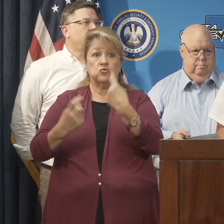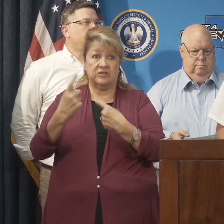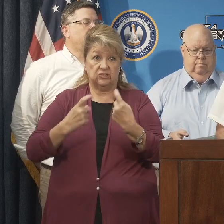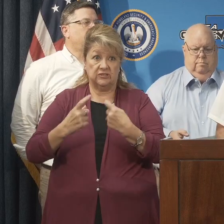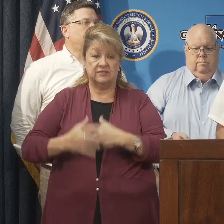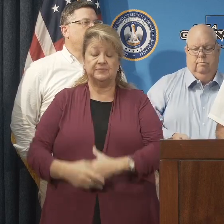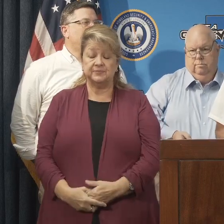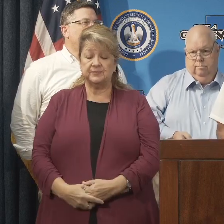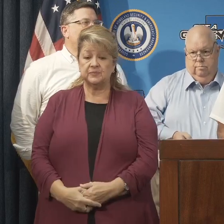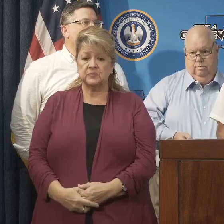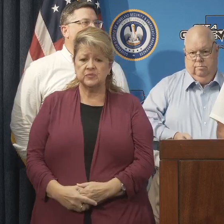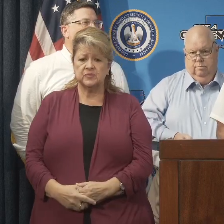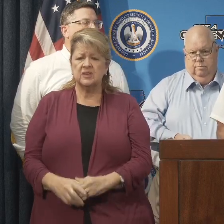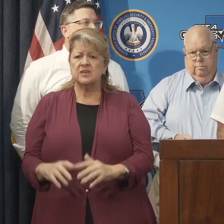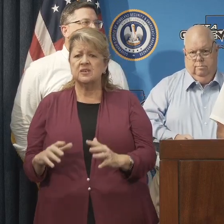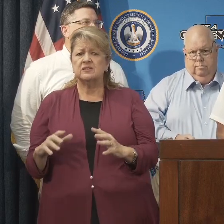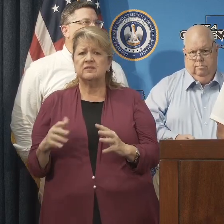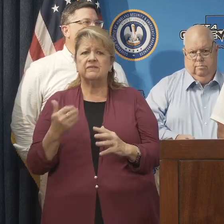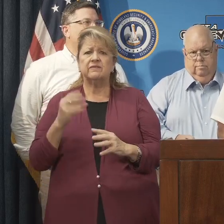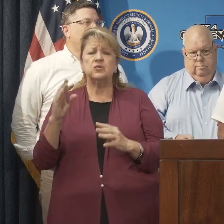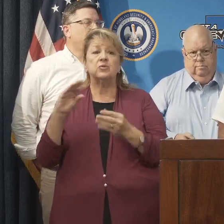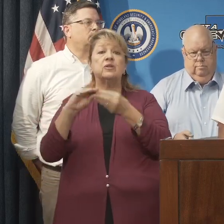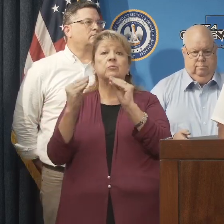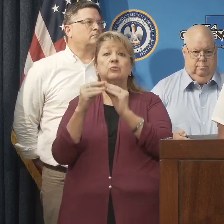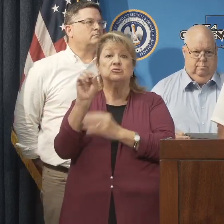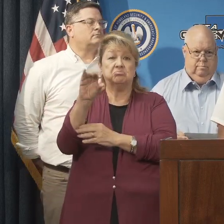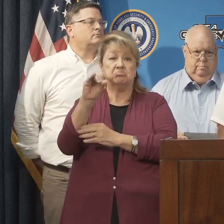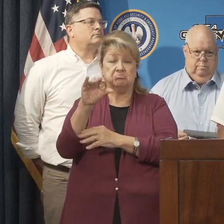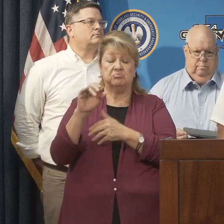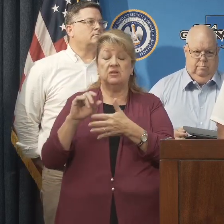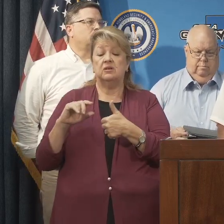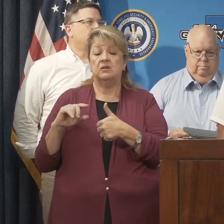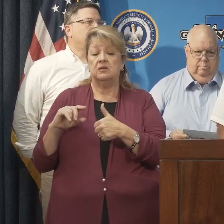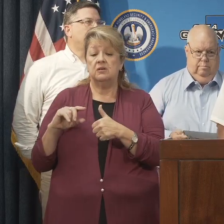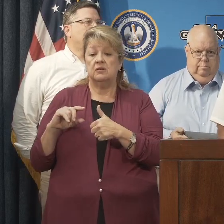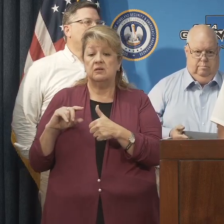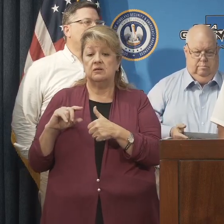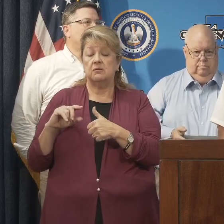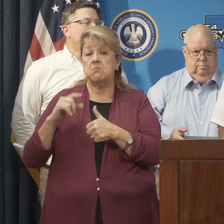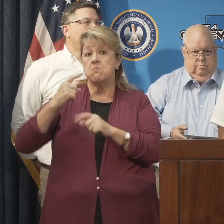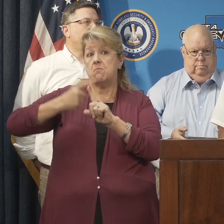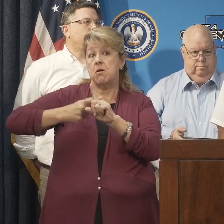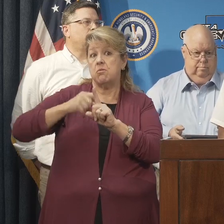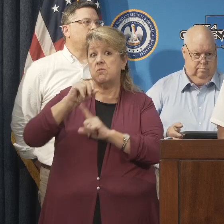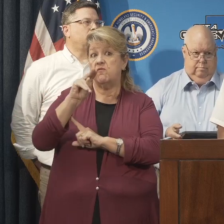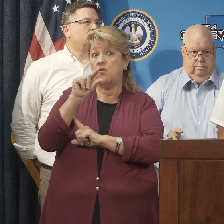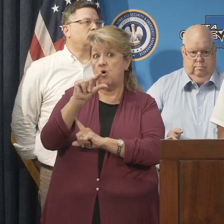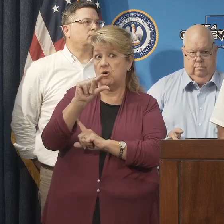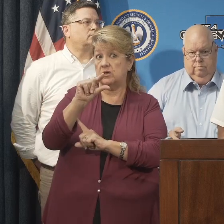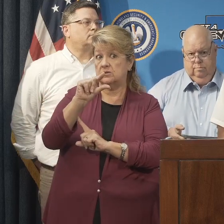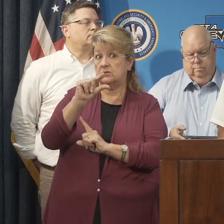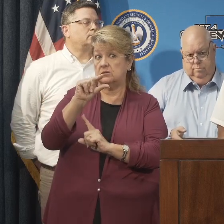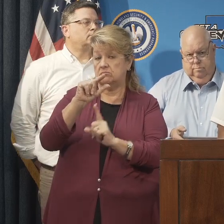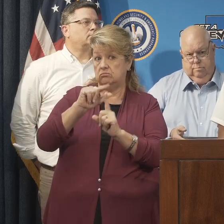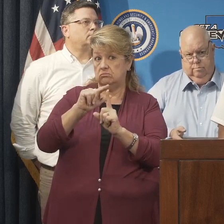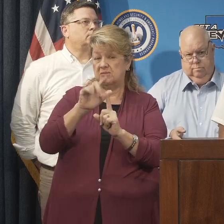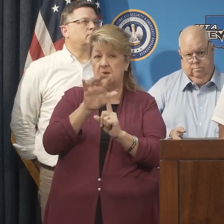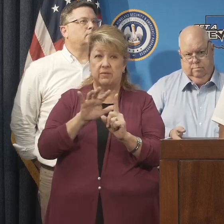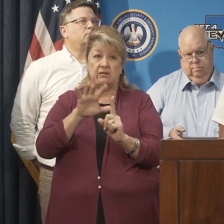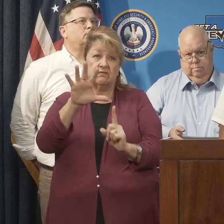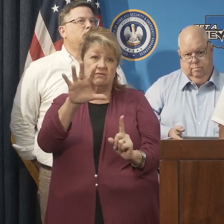So just a few numbers. In the month of August, we've had